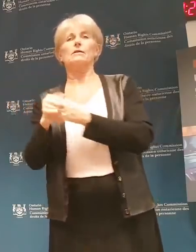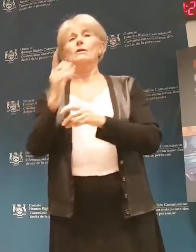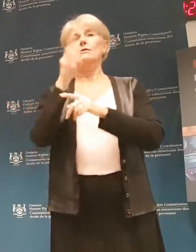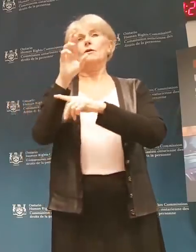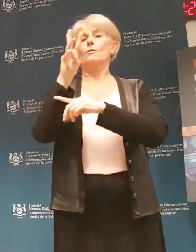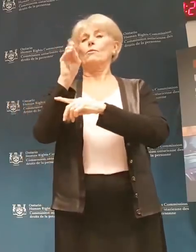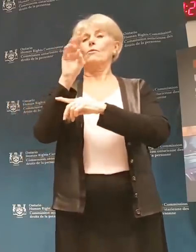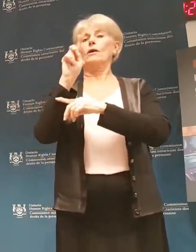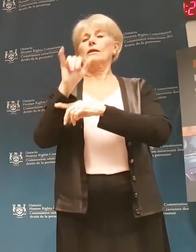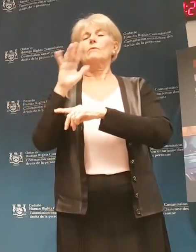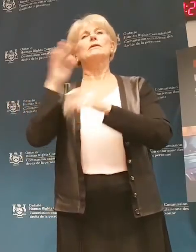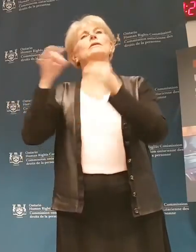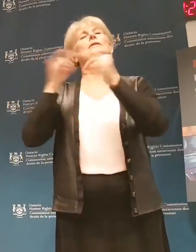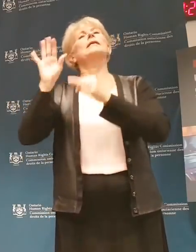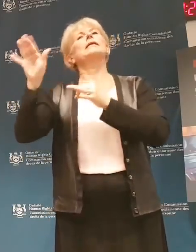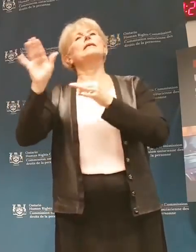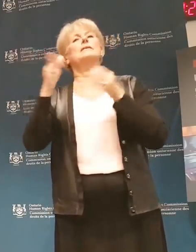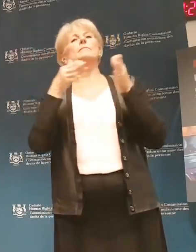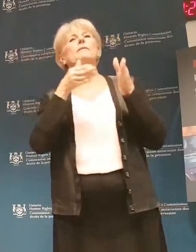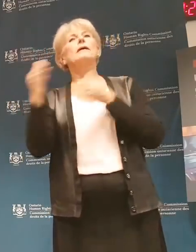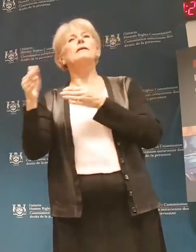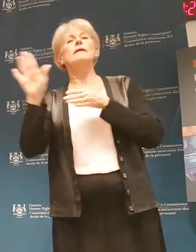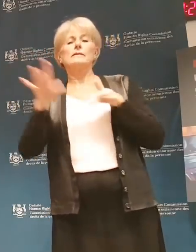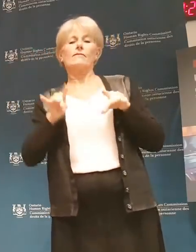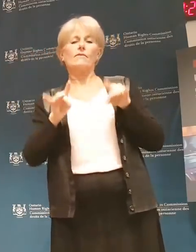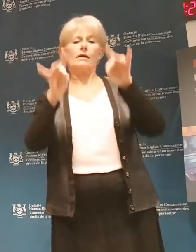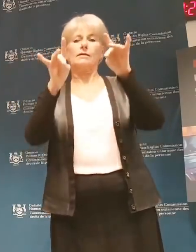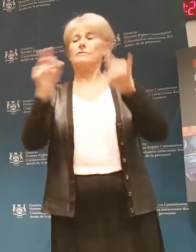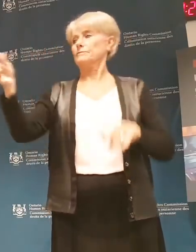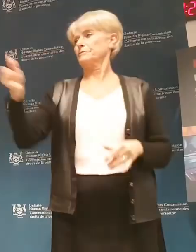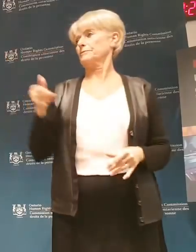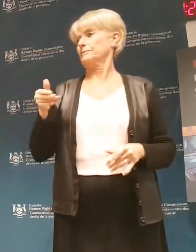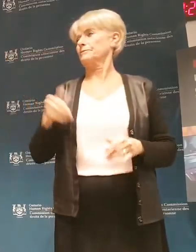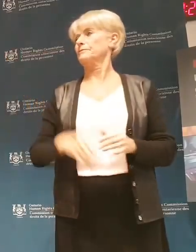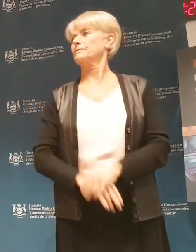Wortley will describe his methodology and key findings. Dr. Wortley?